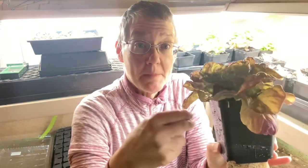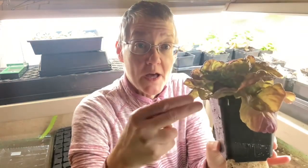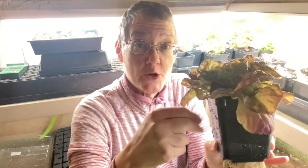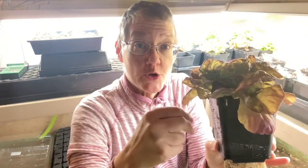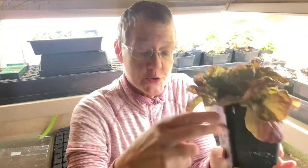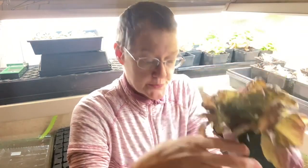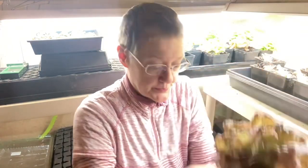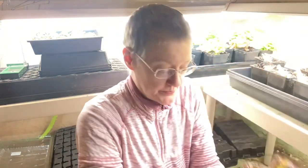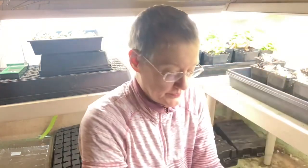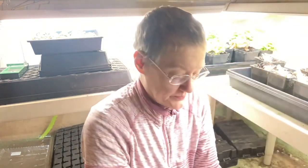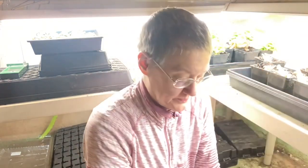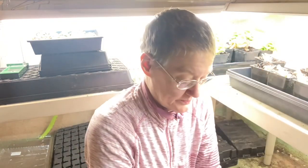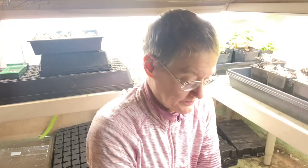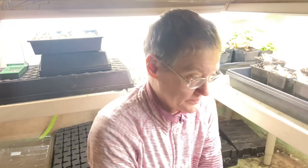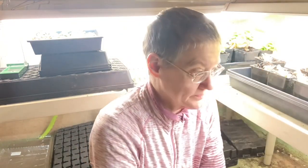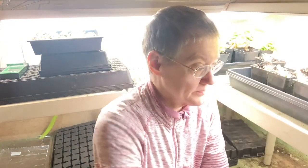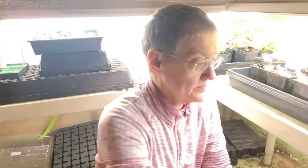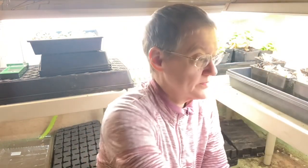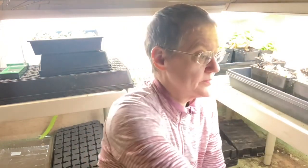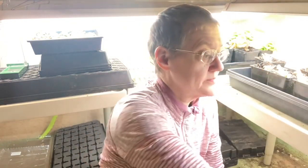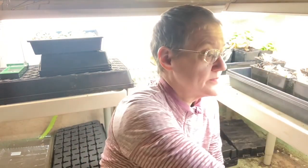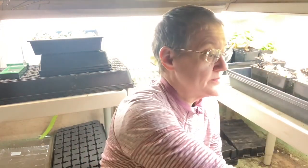is a butterhead, a butter type lettuce.